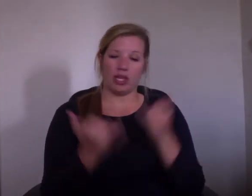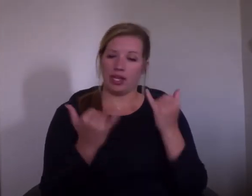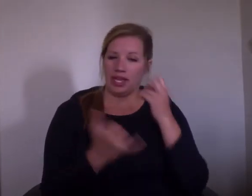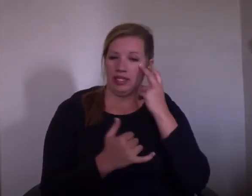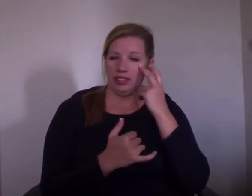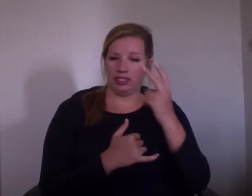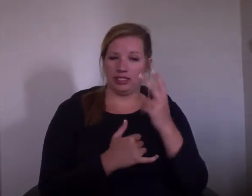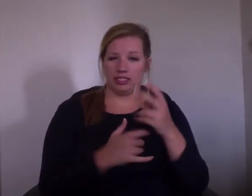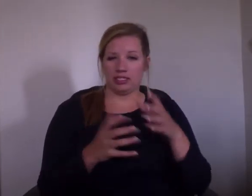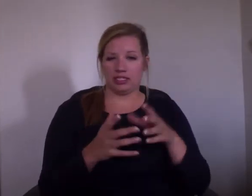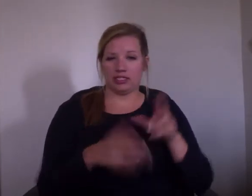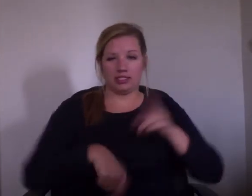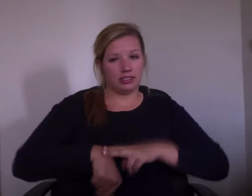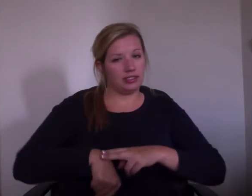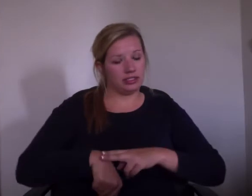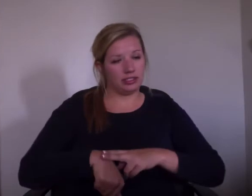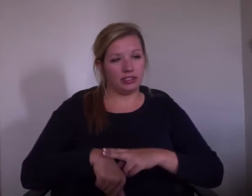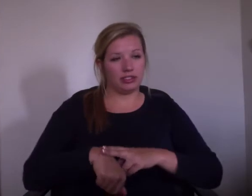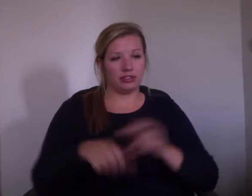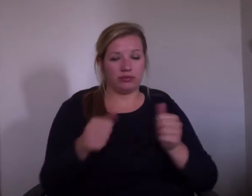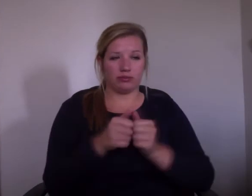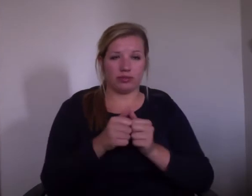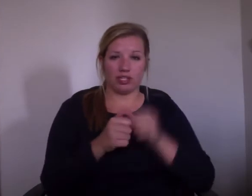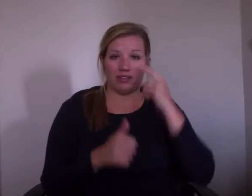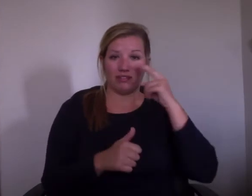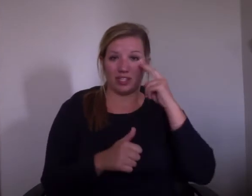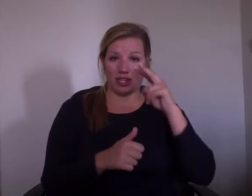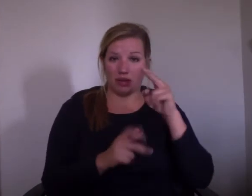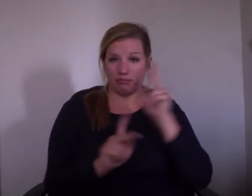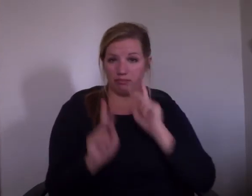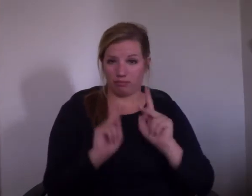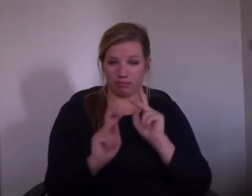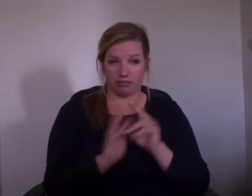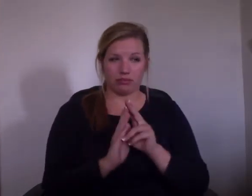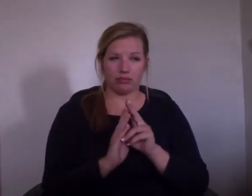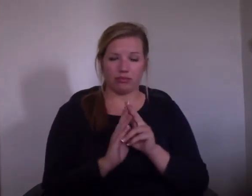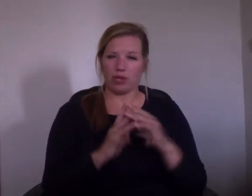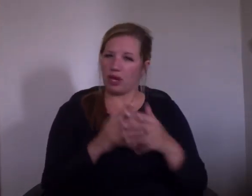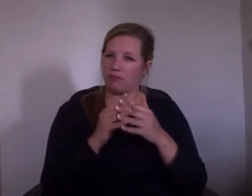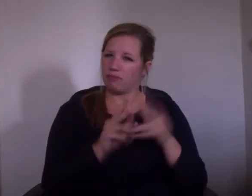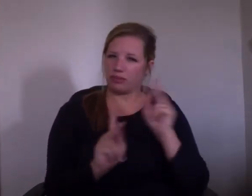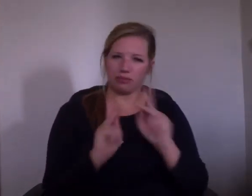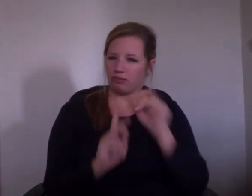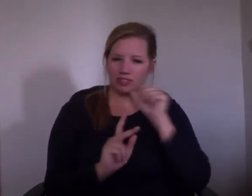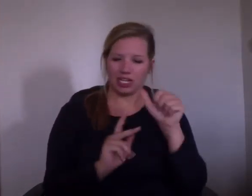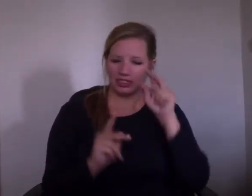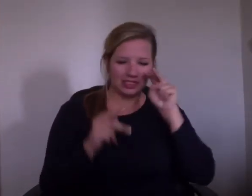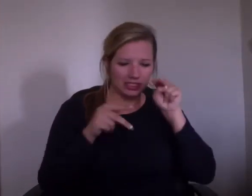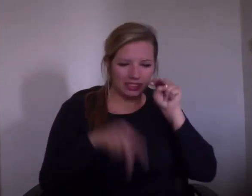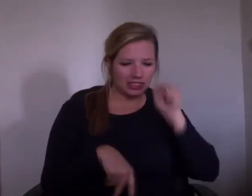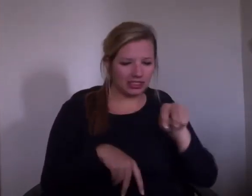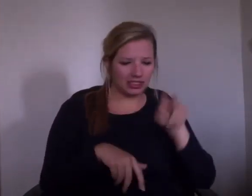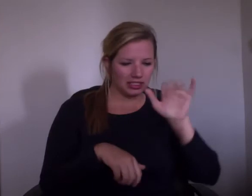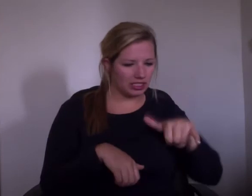people, especially the Vietnamese people of the North, and by Ho Chi Minh, the U.S. don't see it that way. They see the reality based on their Cold